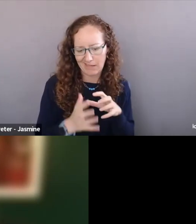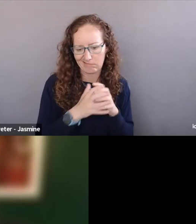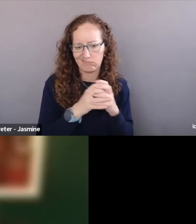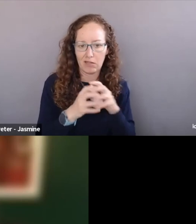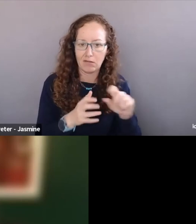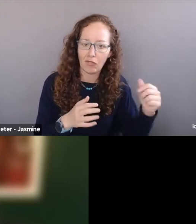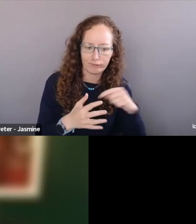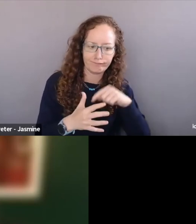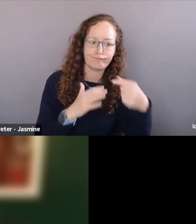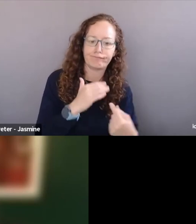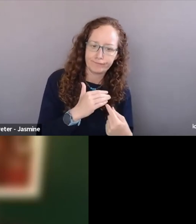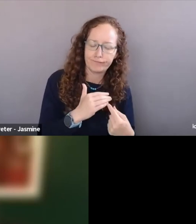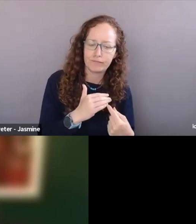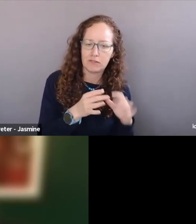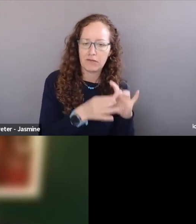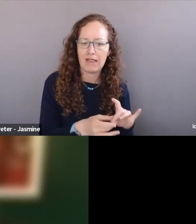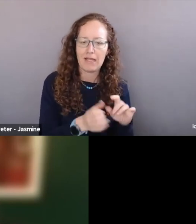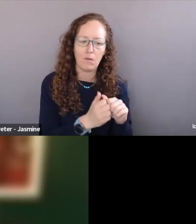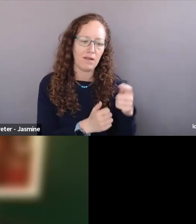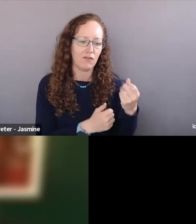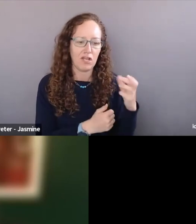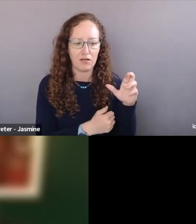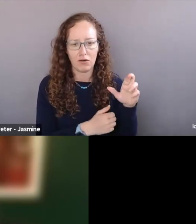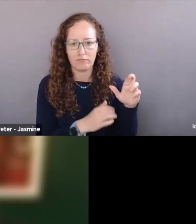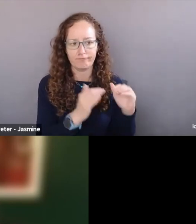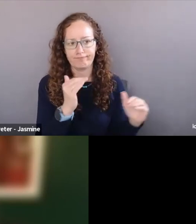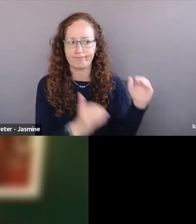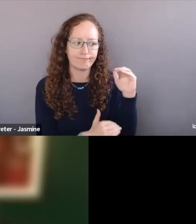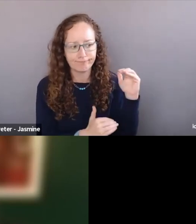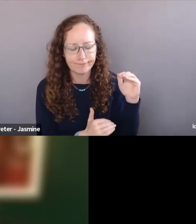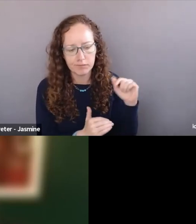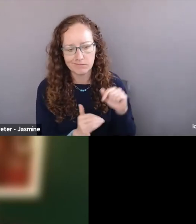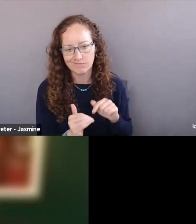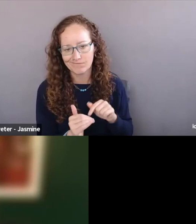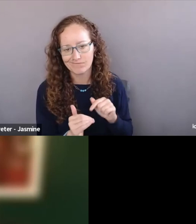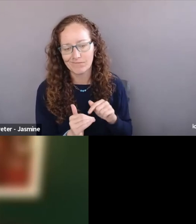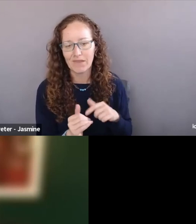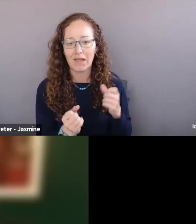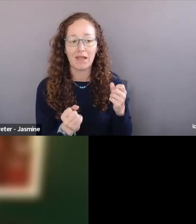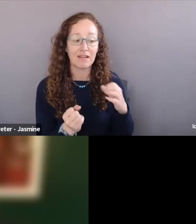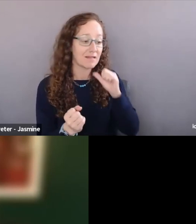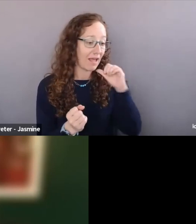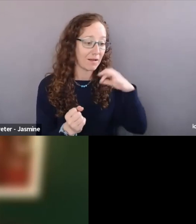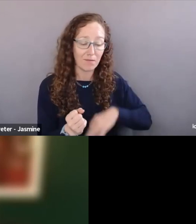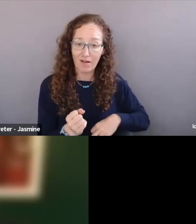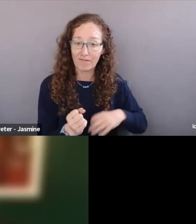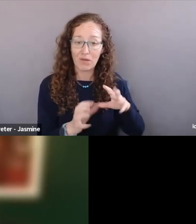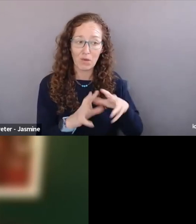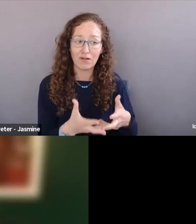inequities. And we know that there are a lot of women in the nonprofit world and they're a lot more